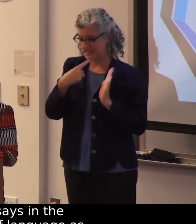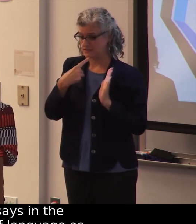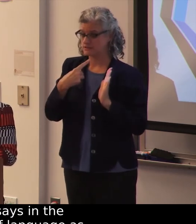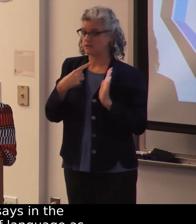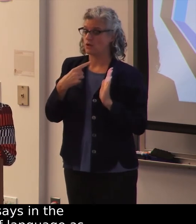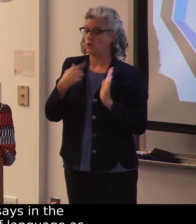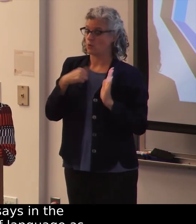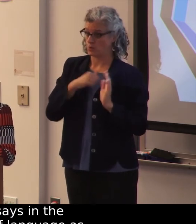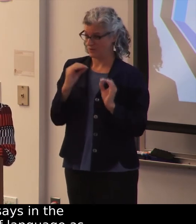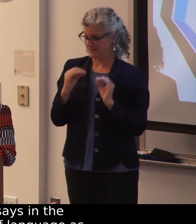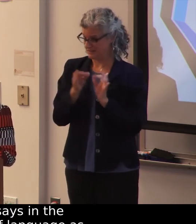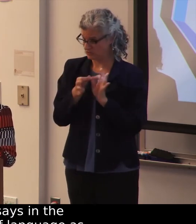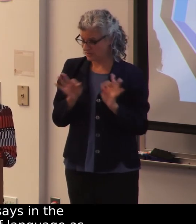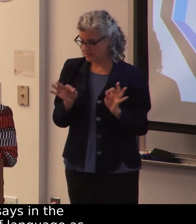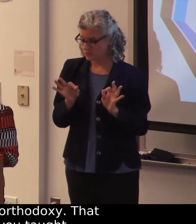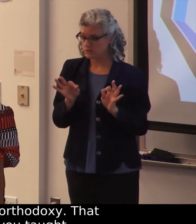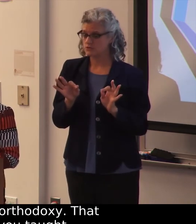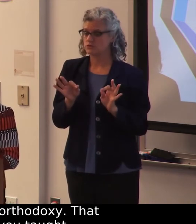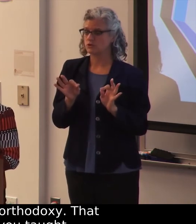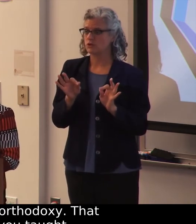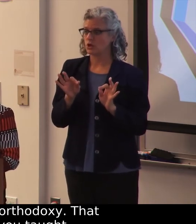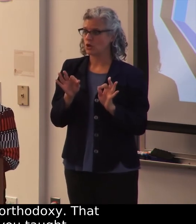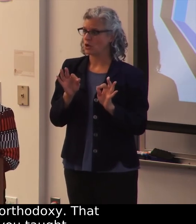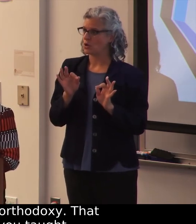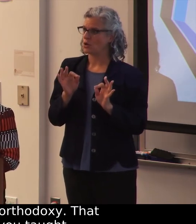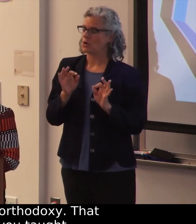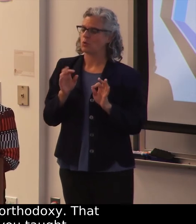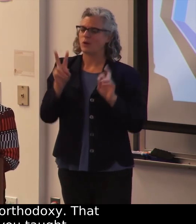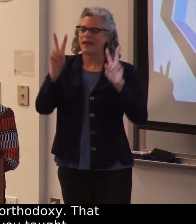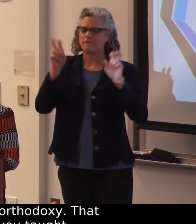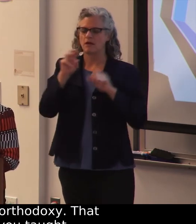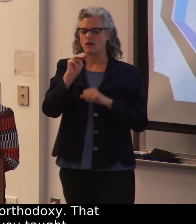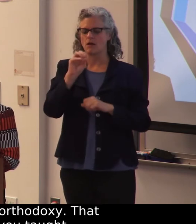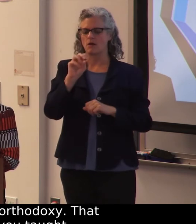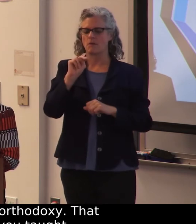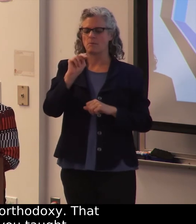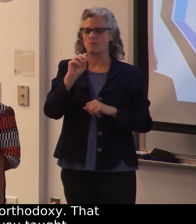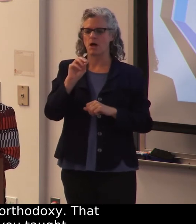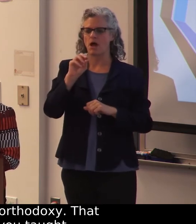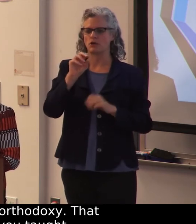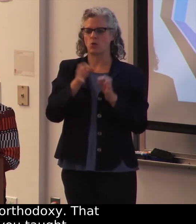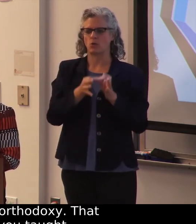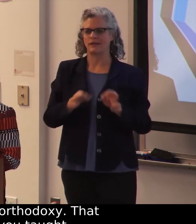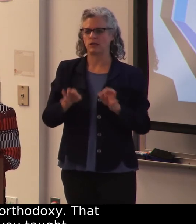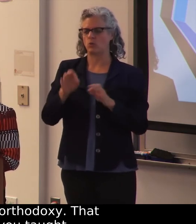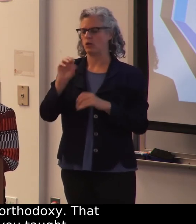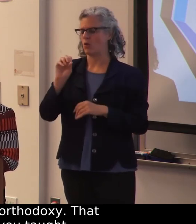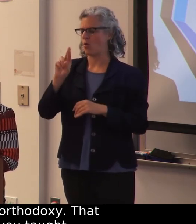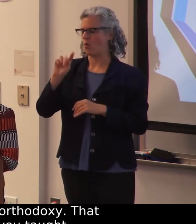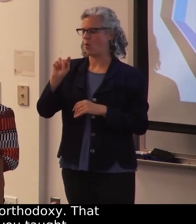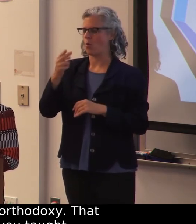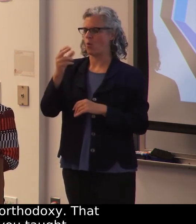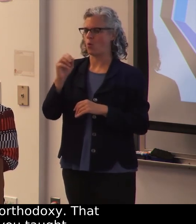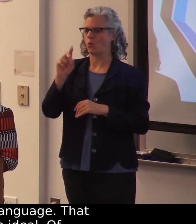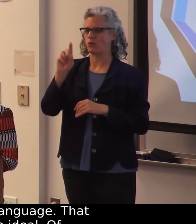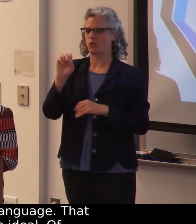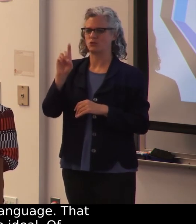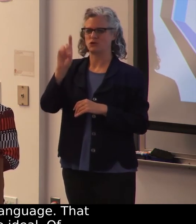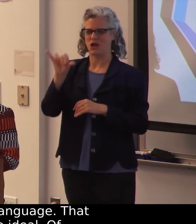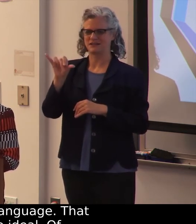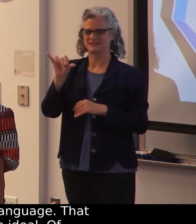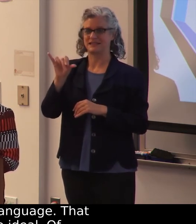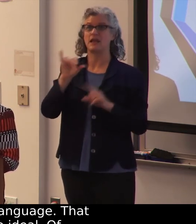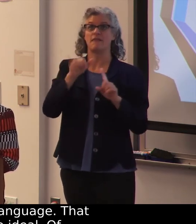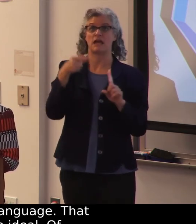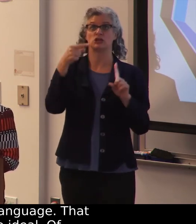of languages, we always embraced a monolingual orthodoxy. That meant you taught the target language in the target